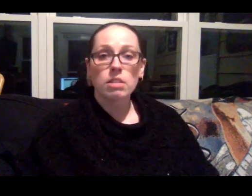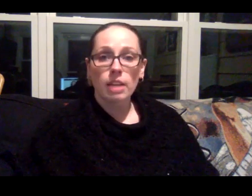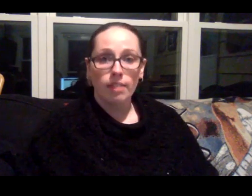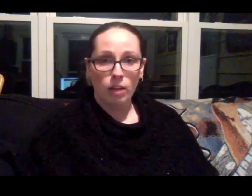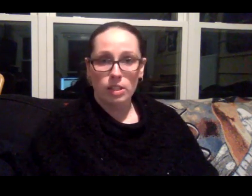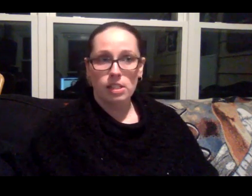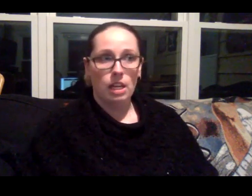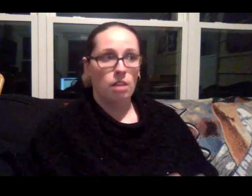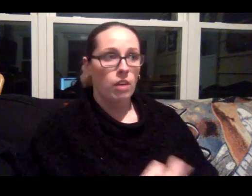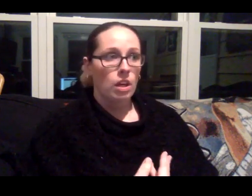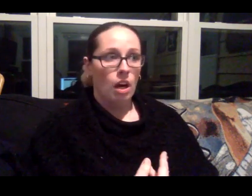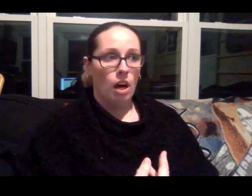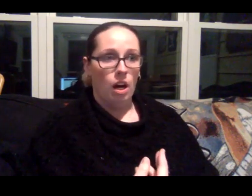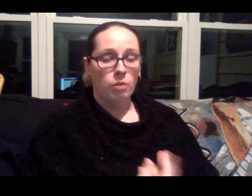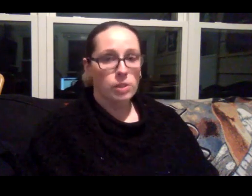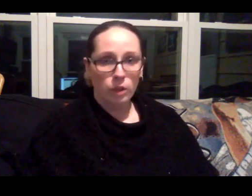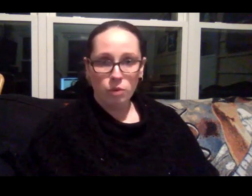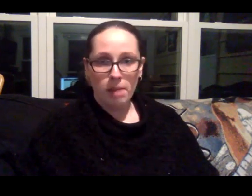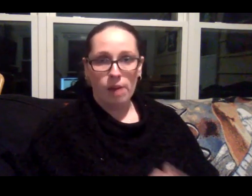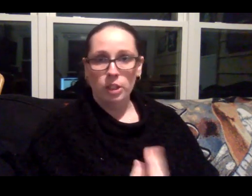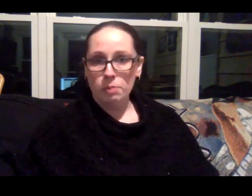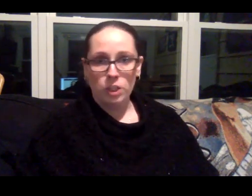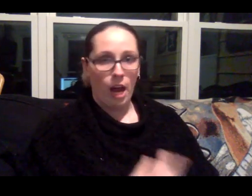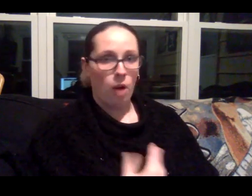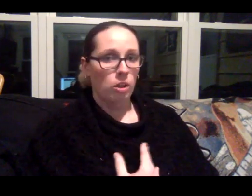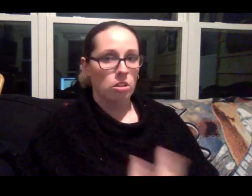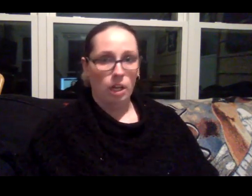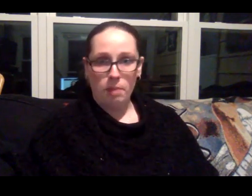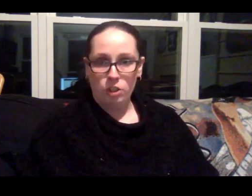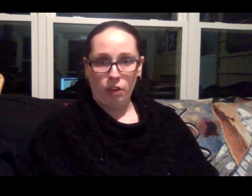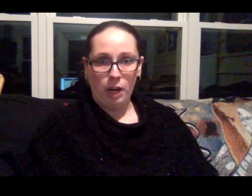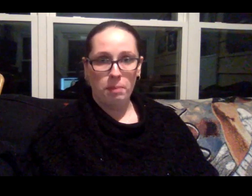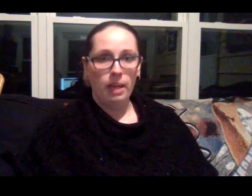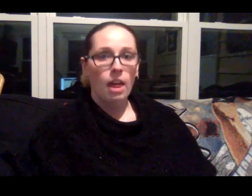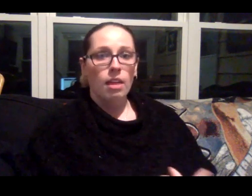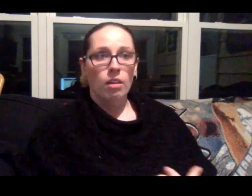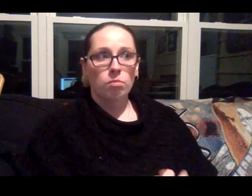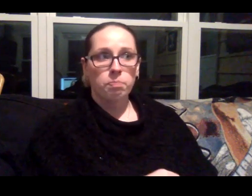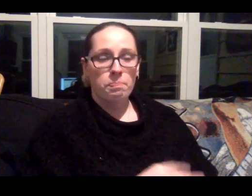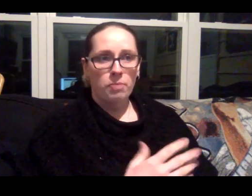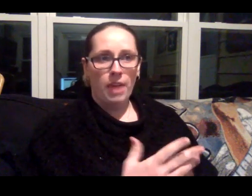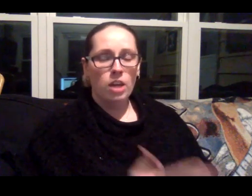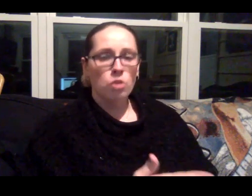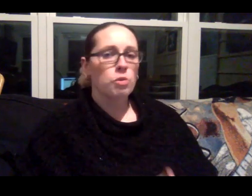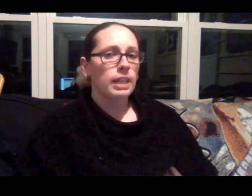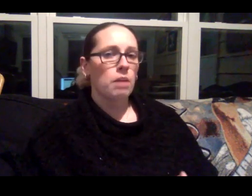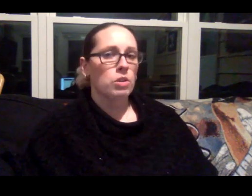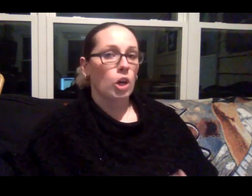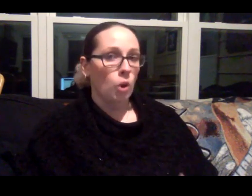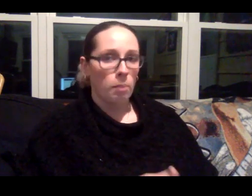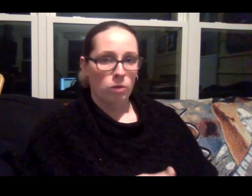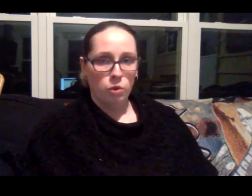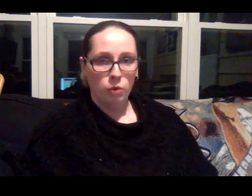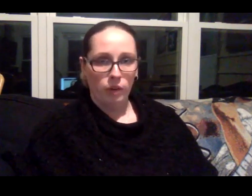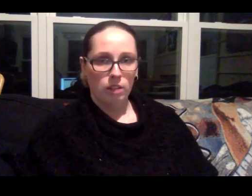months and they receive a resource room hours, speech hours, occupational therapy, they usually get what's